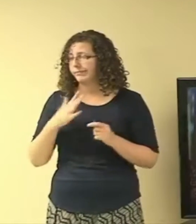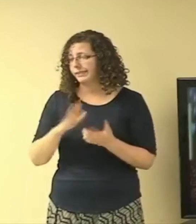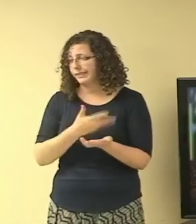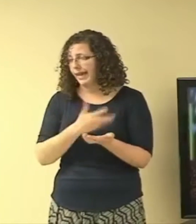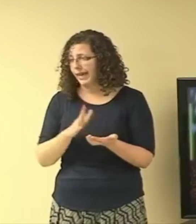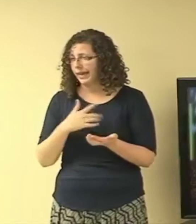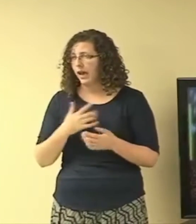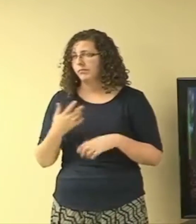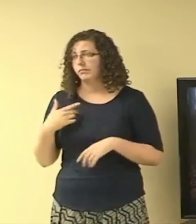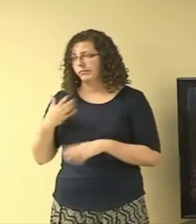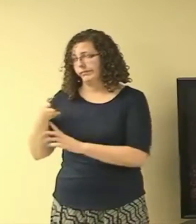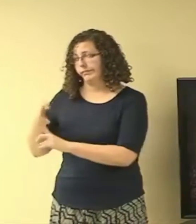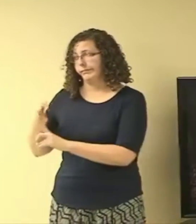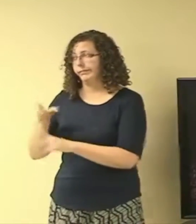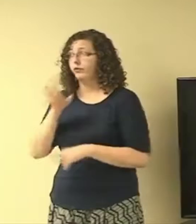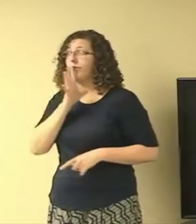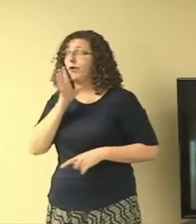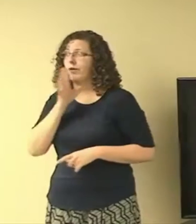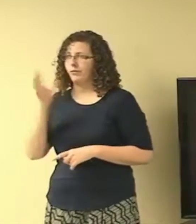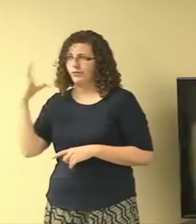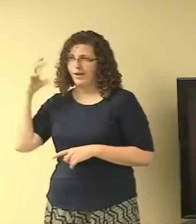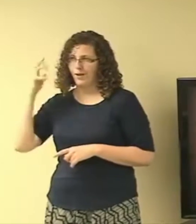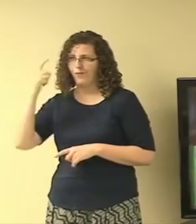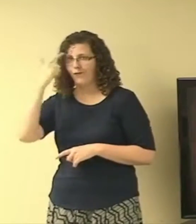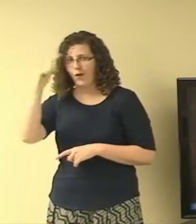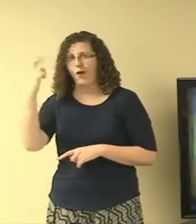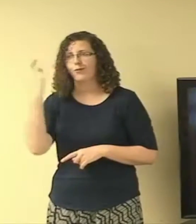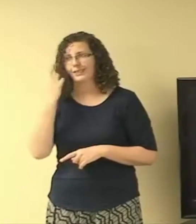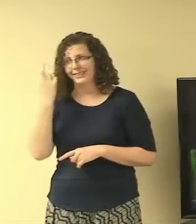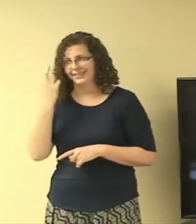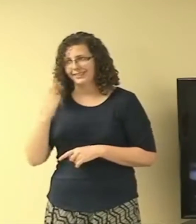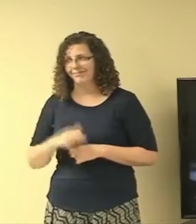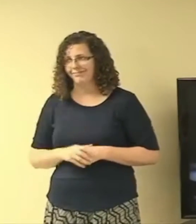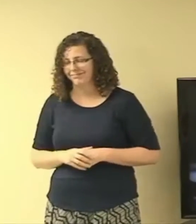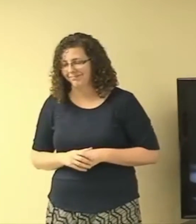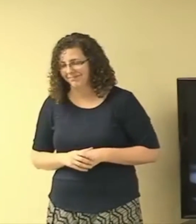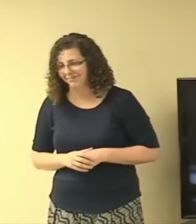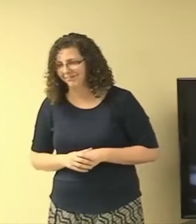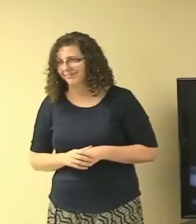talk radio for a reason. I make a joyful noise